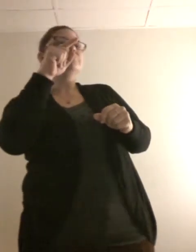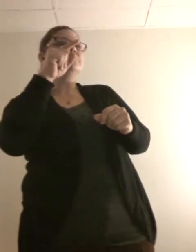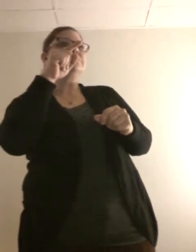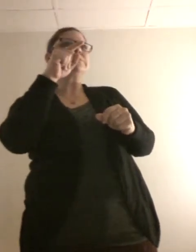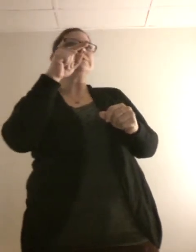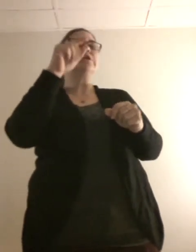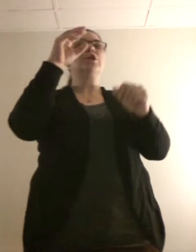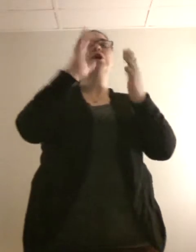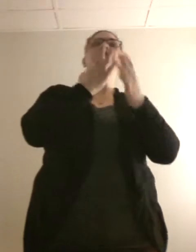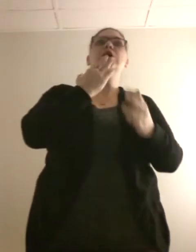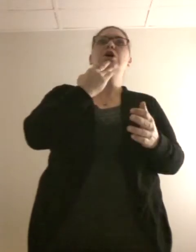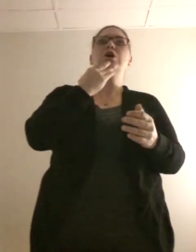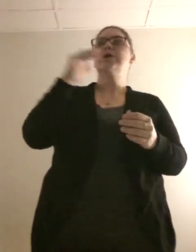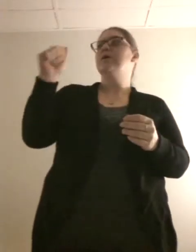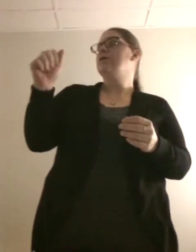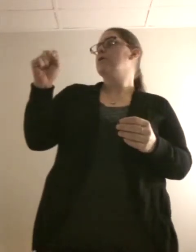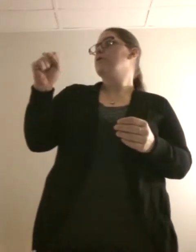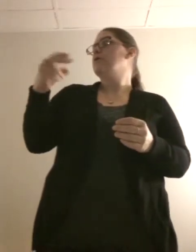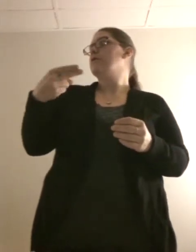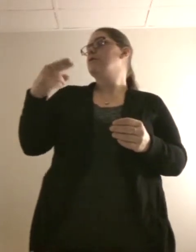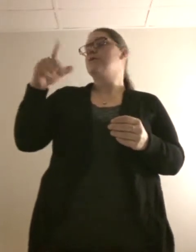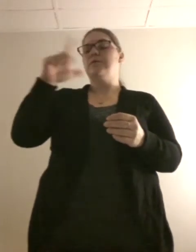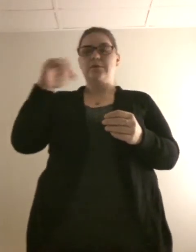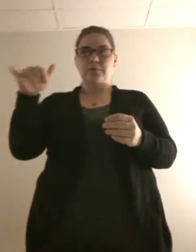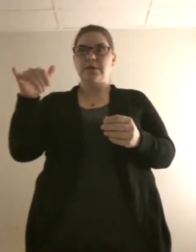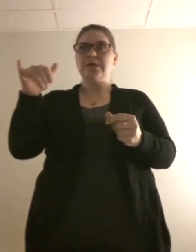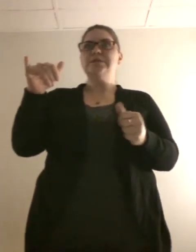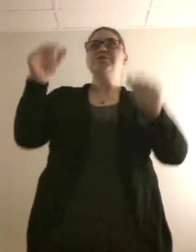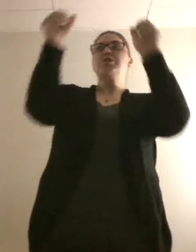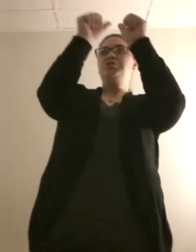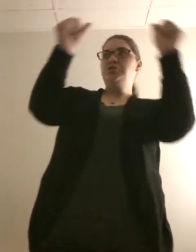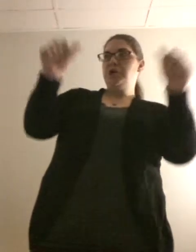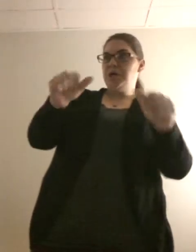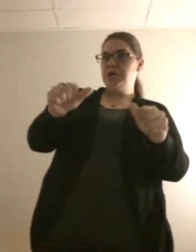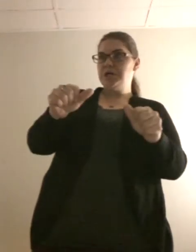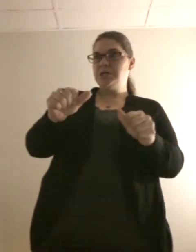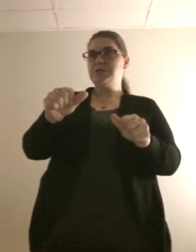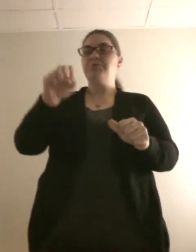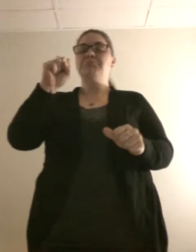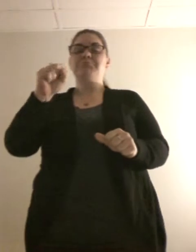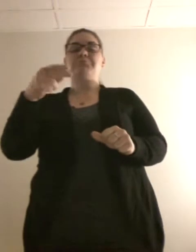The shades and like how they have some of it's dark in the outline of it. Okay, it shows different